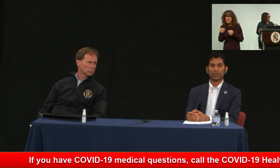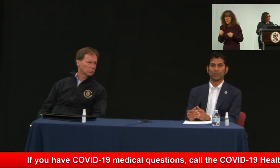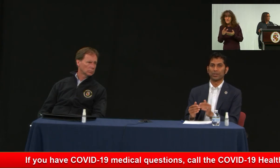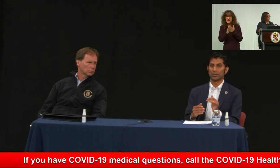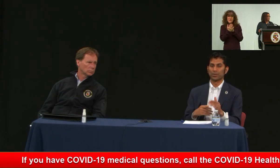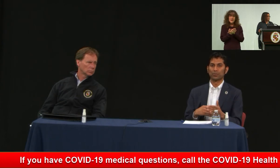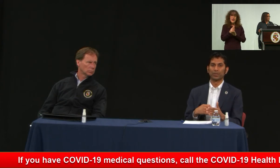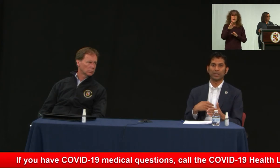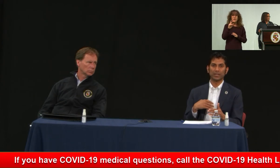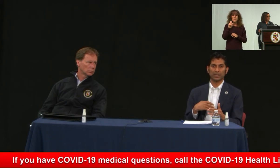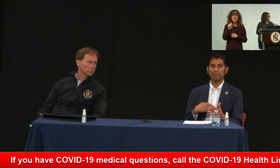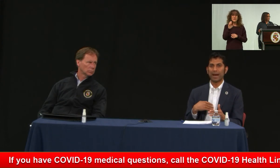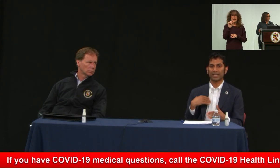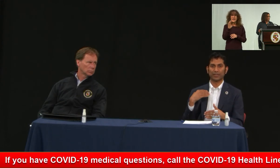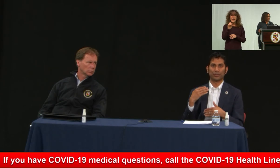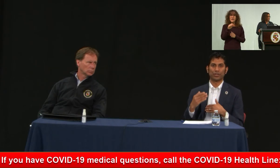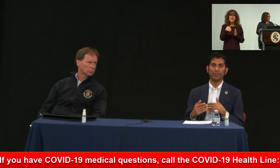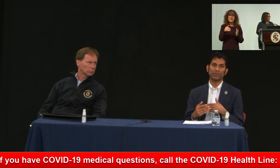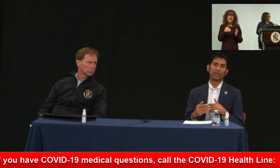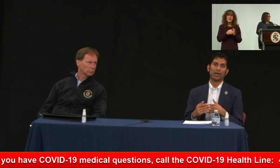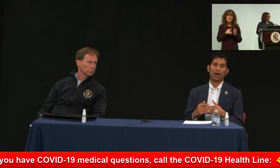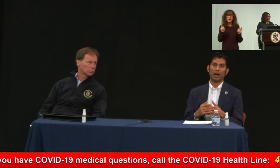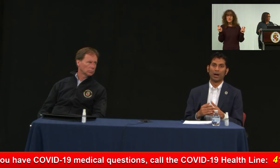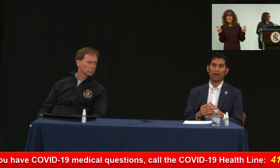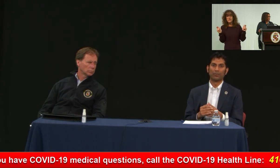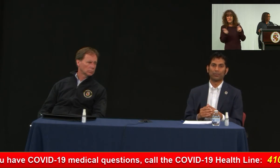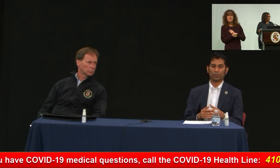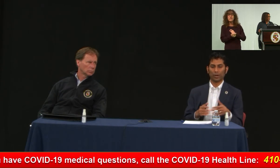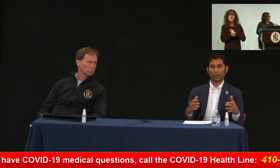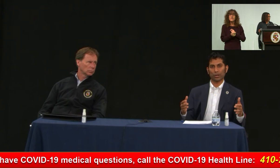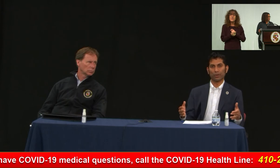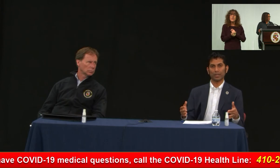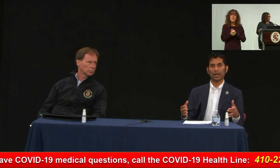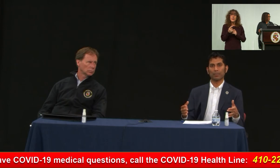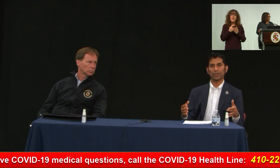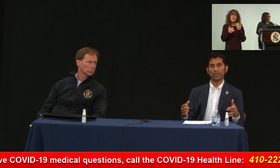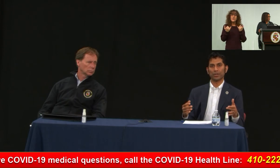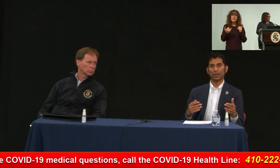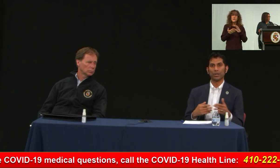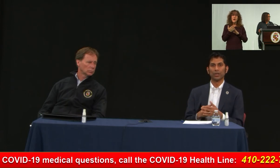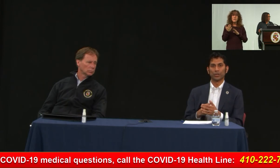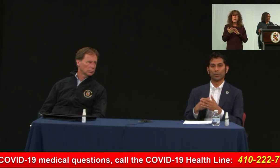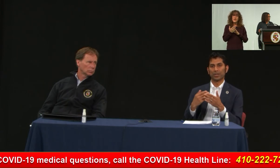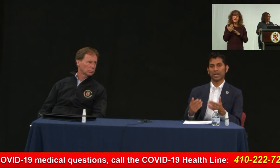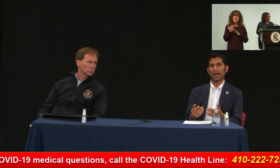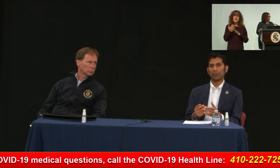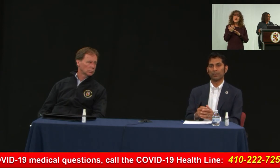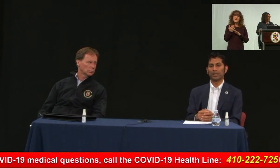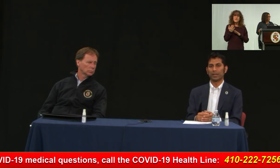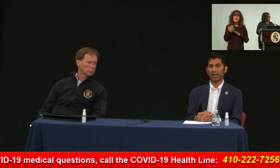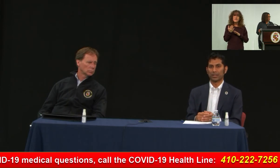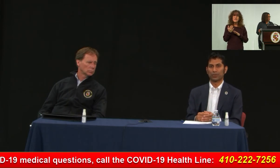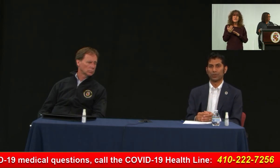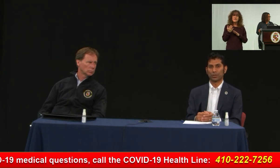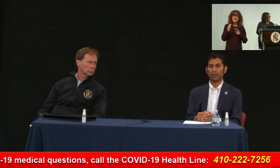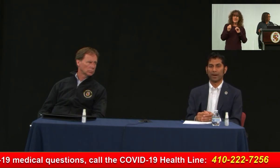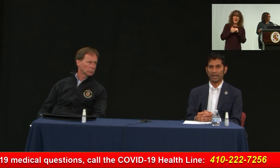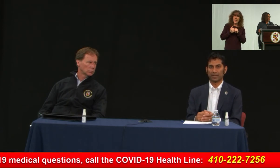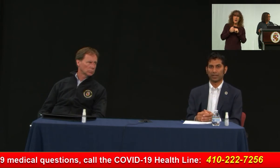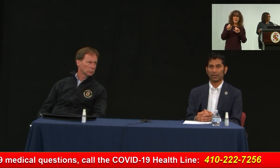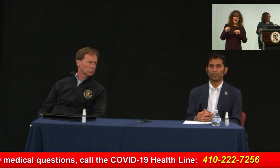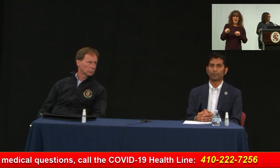care centers. And so it's really this massive shift of what our current operations are towards how we meet that